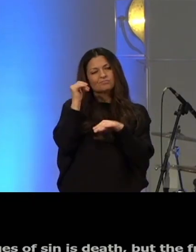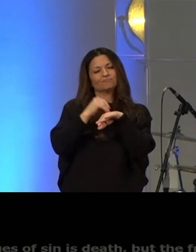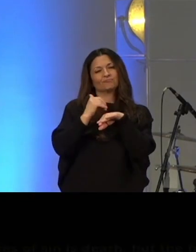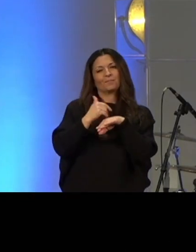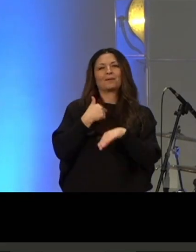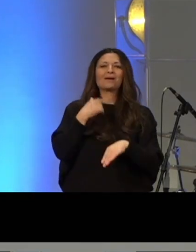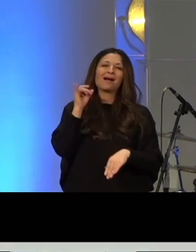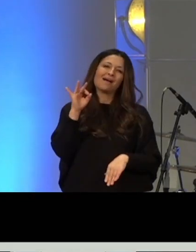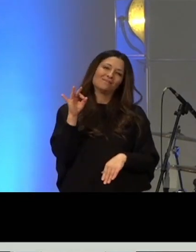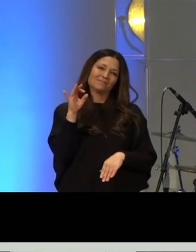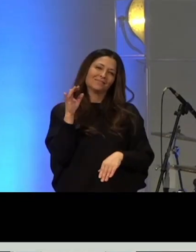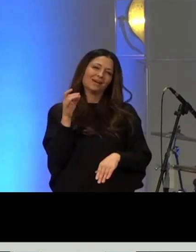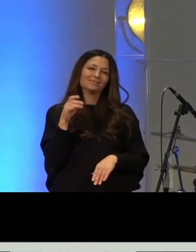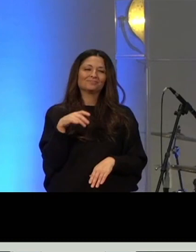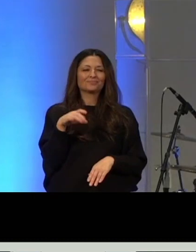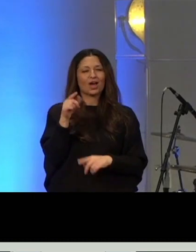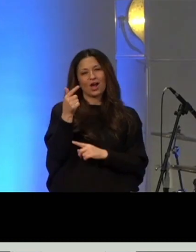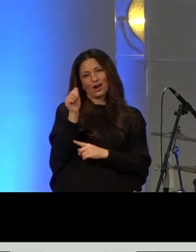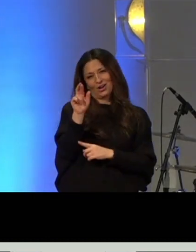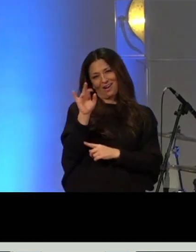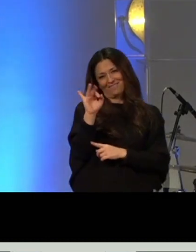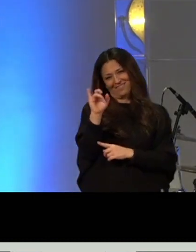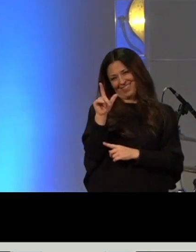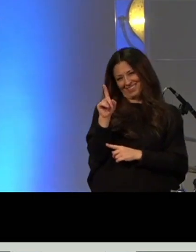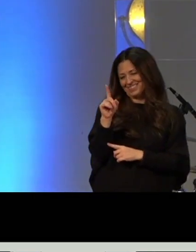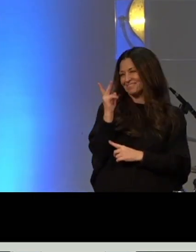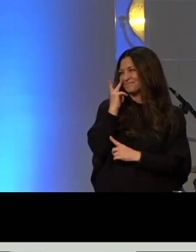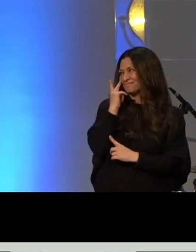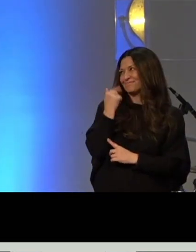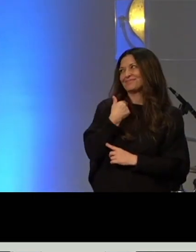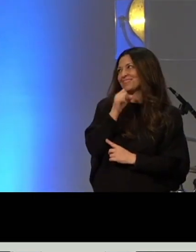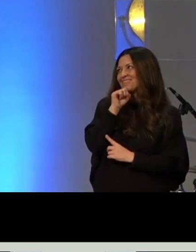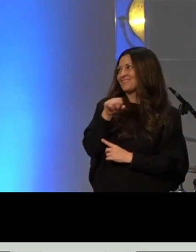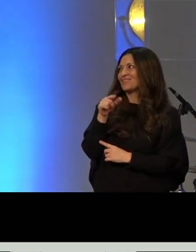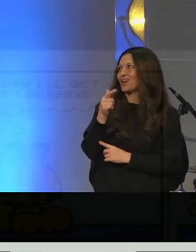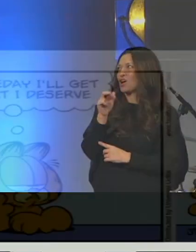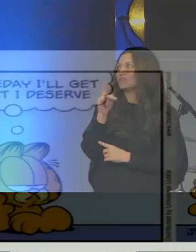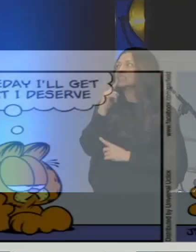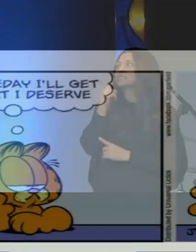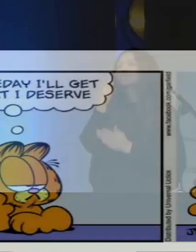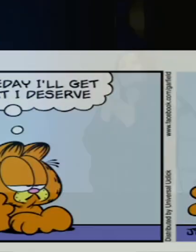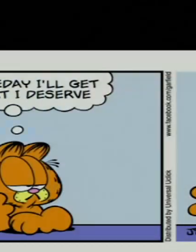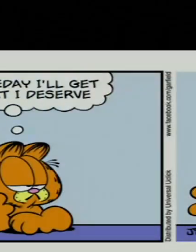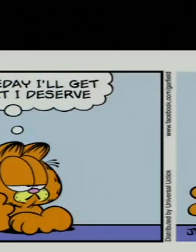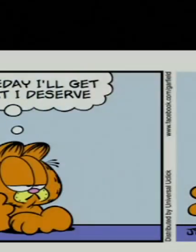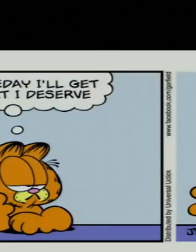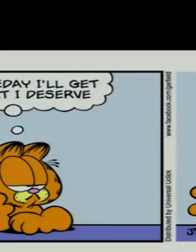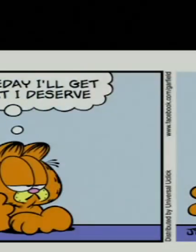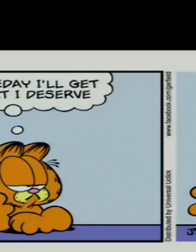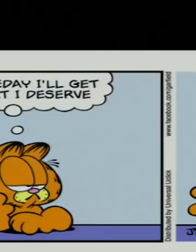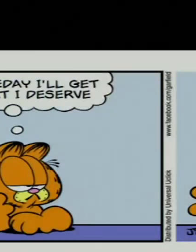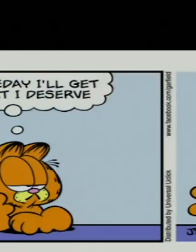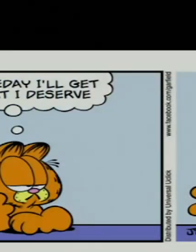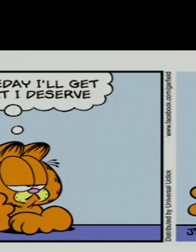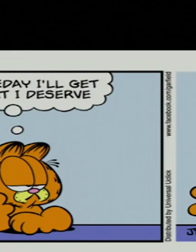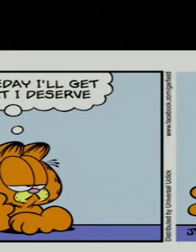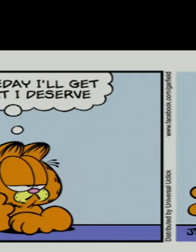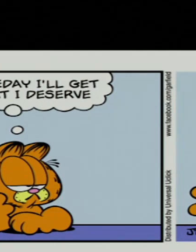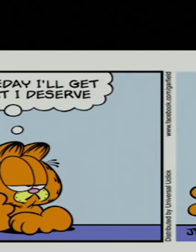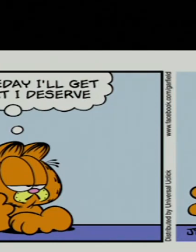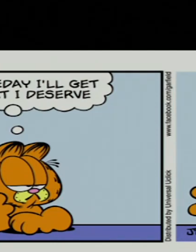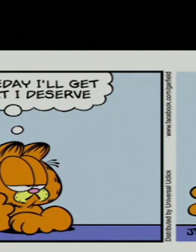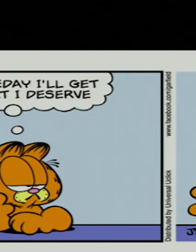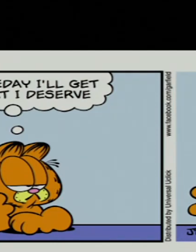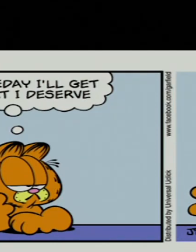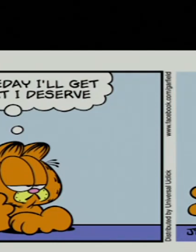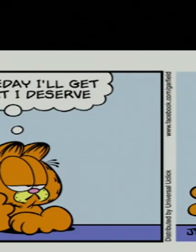Garfield. I like Garfield. You see, Garfield's here, and he says, someday I'll get what I deserve. Do you ever think about that?